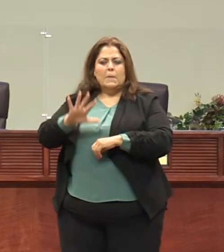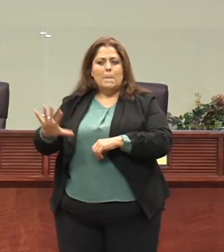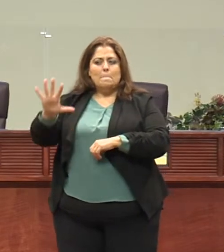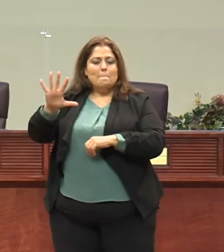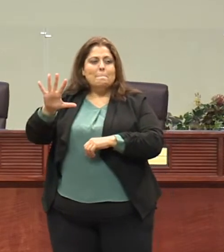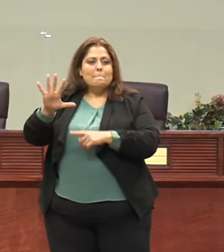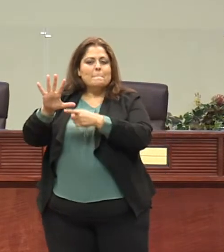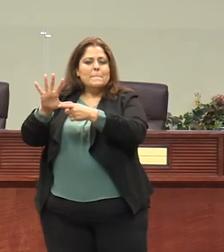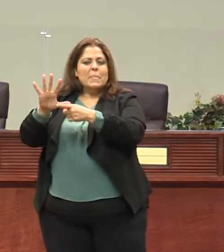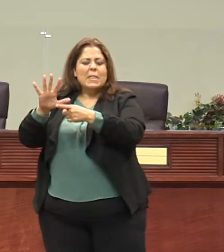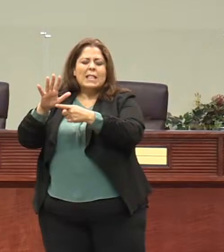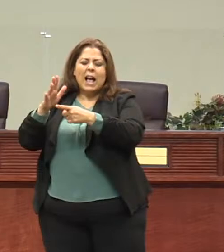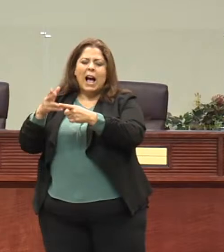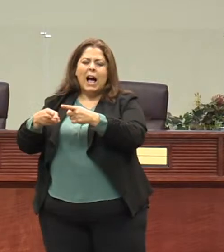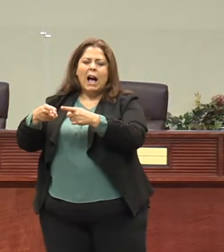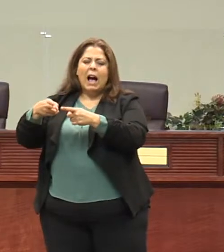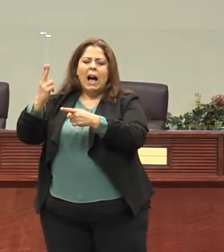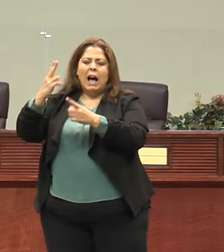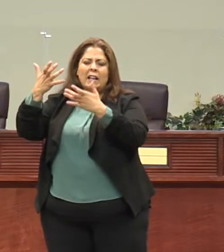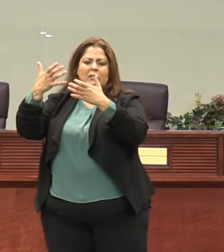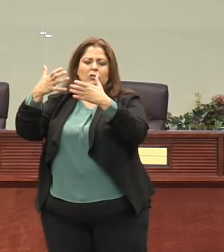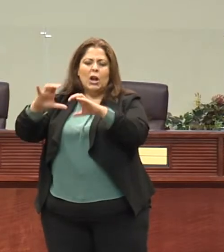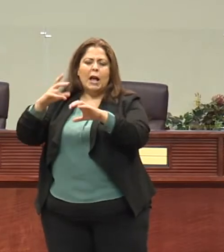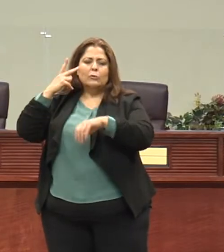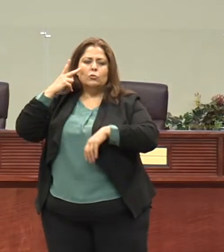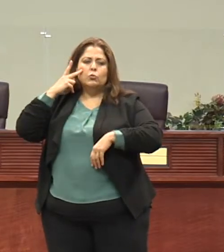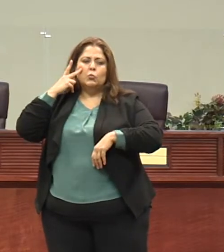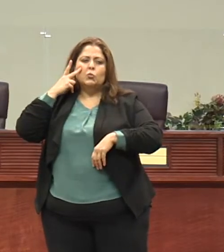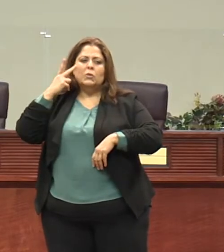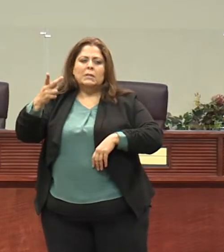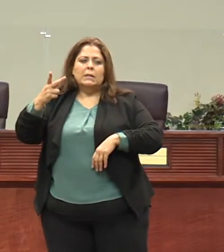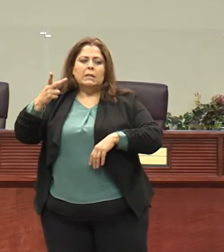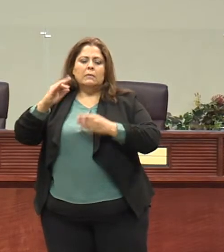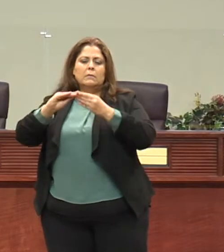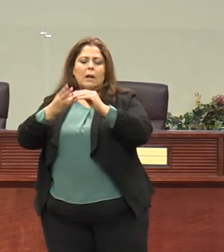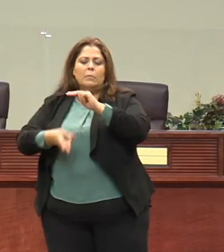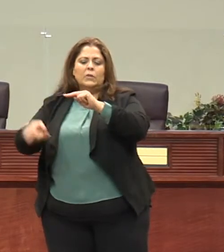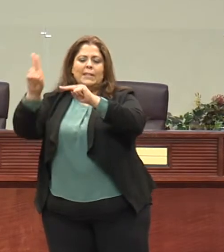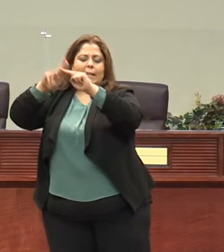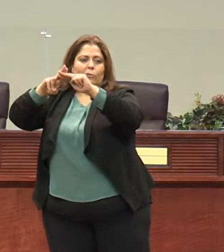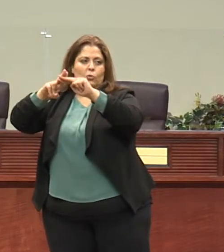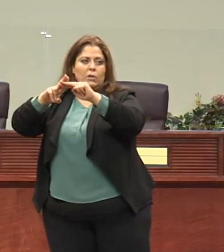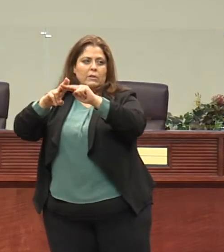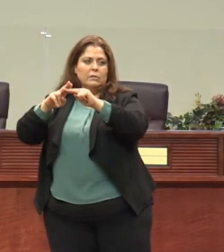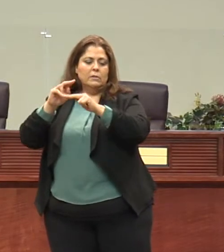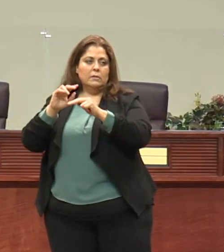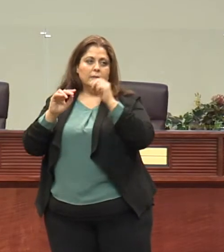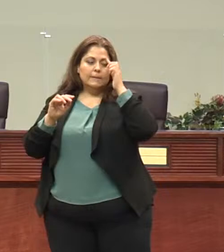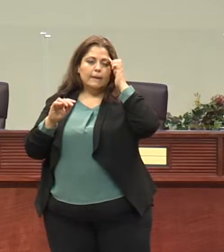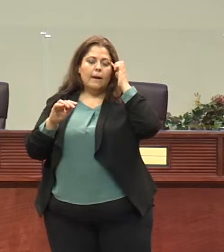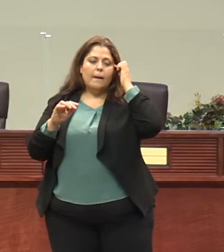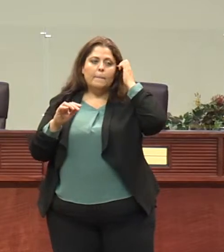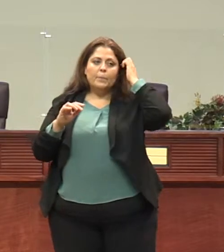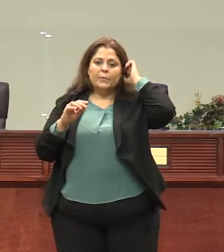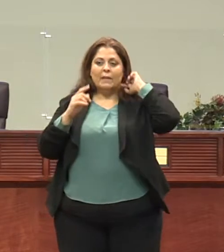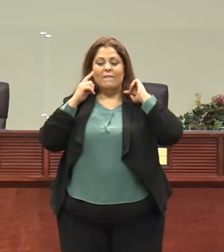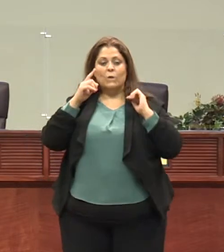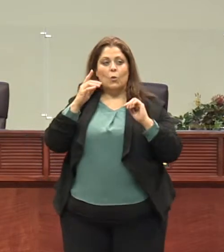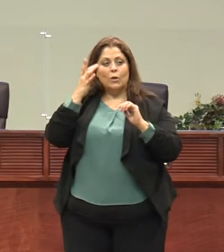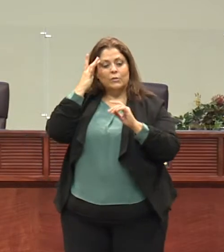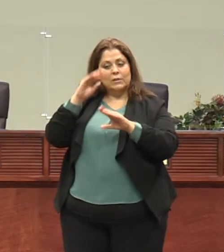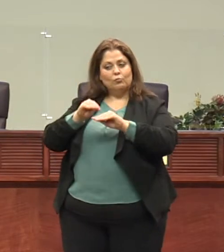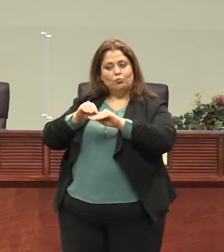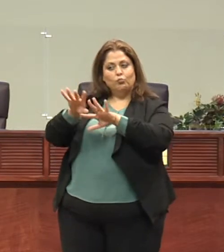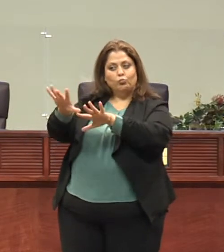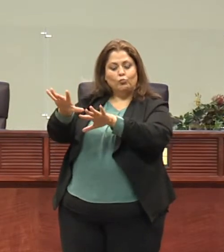we likely are going to see a corresponding increase in the rate of transmission